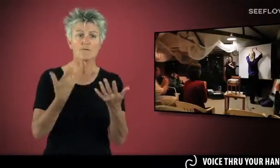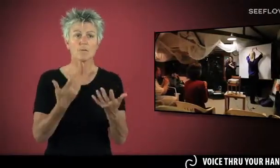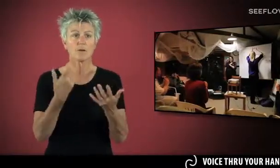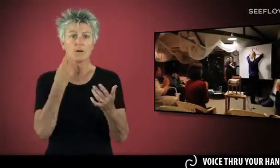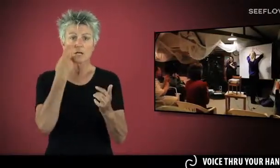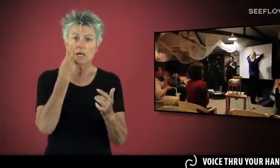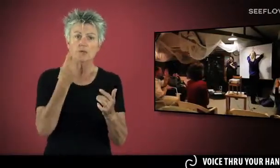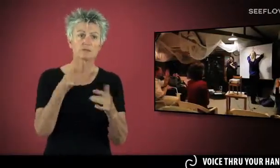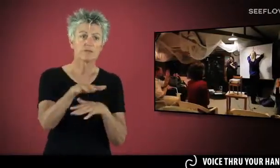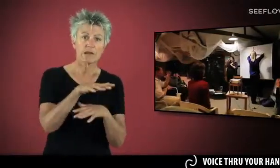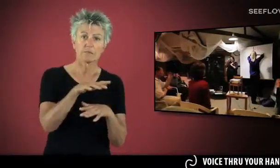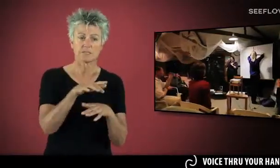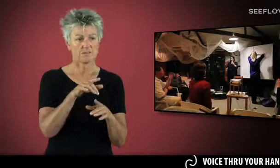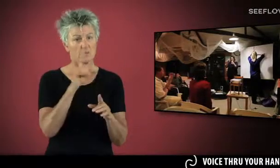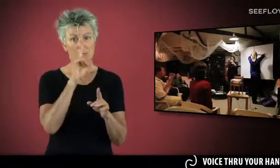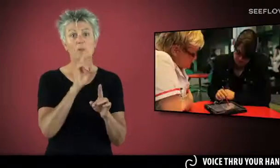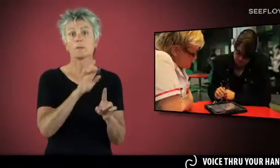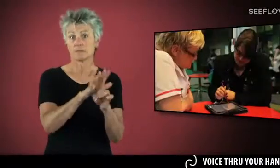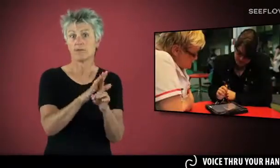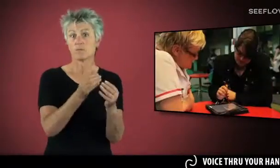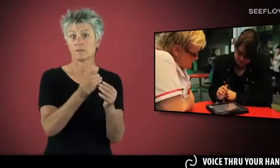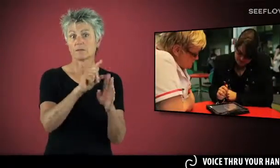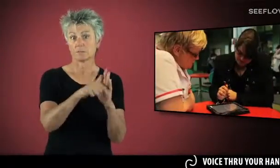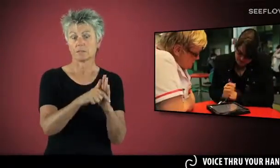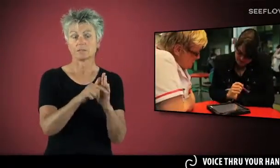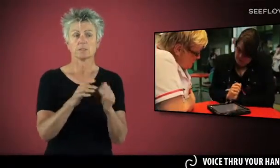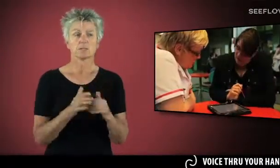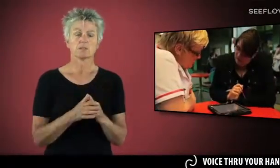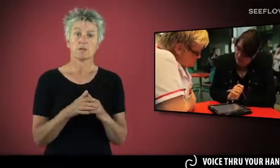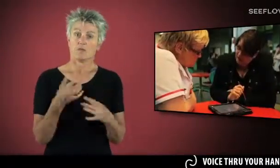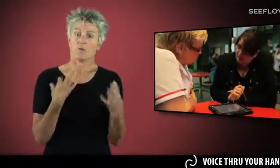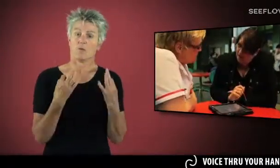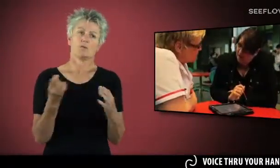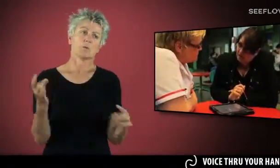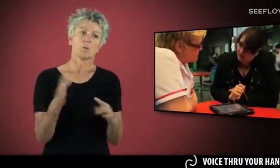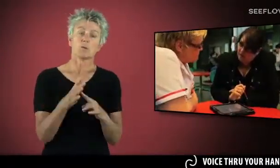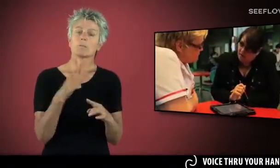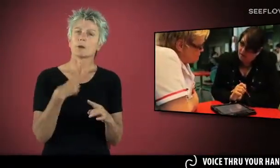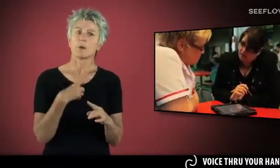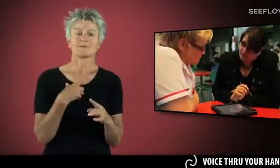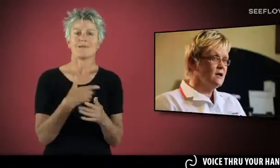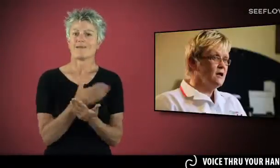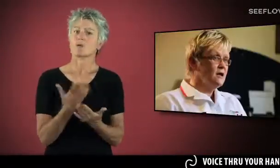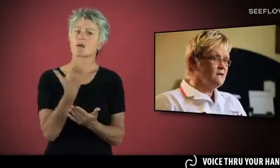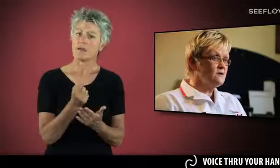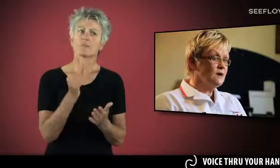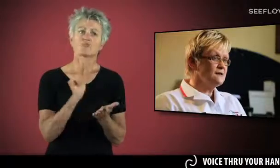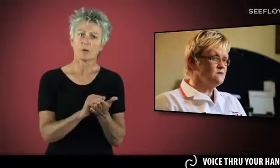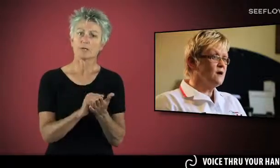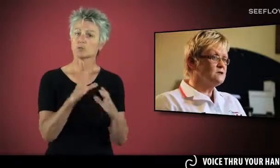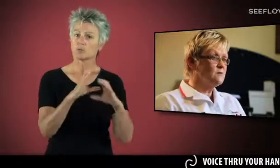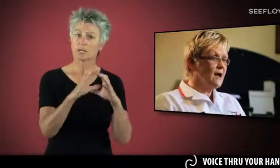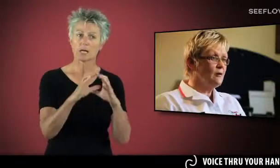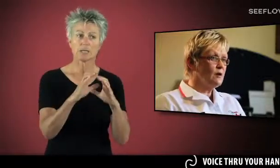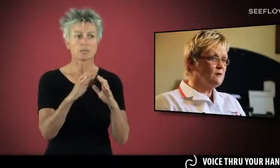people themselves with disabilities. It's important that Voice Through Your Hands have that role, because everyone has the right to communicate, everyone has